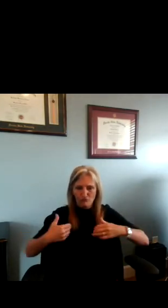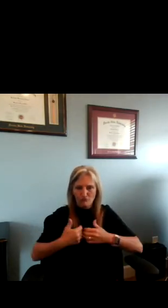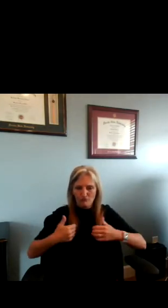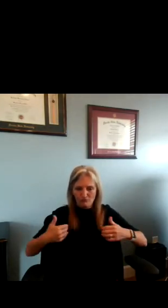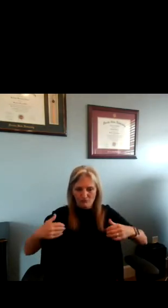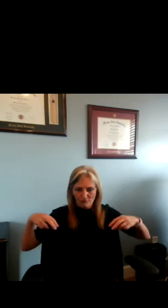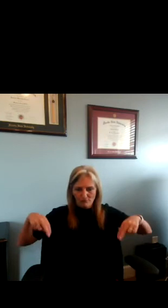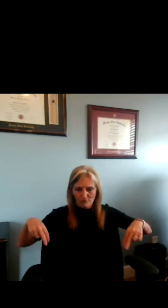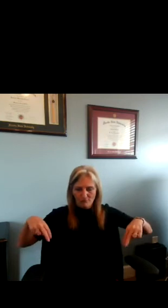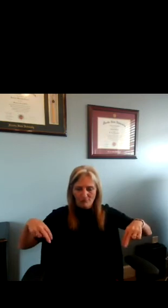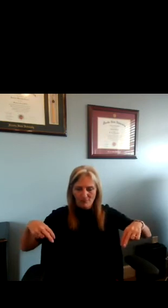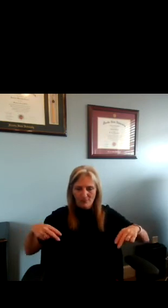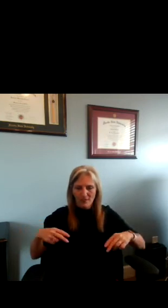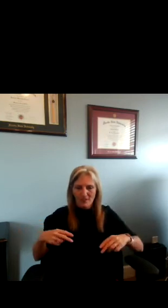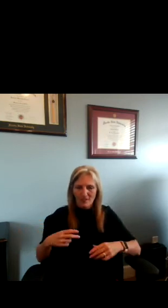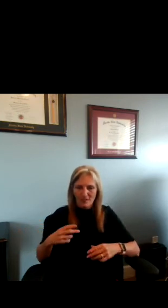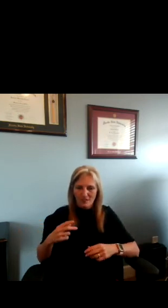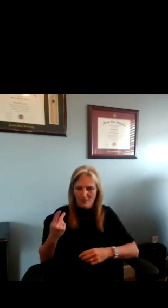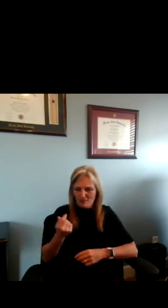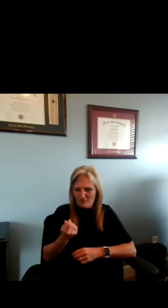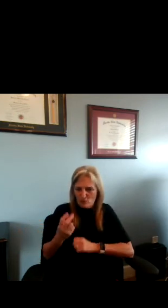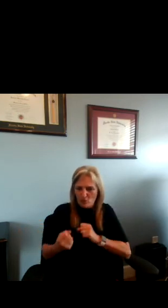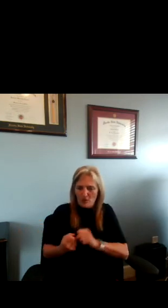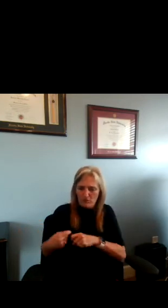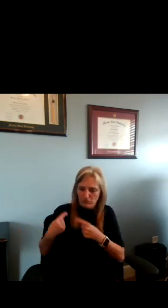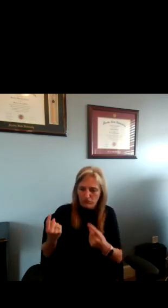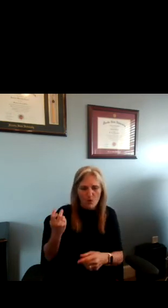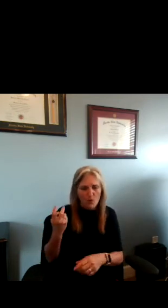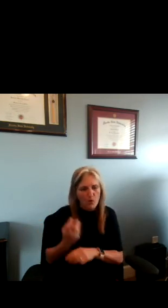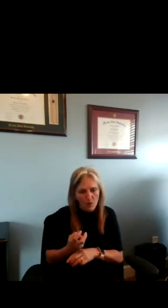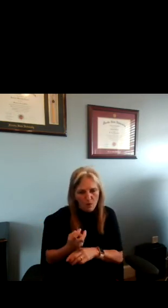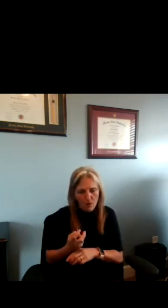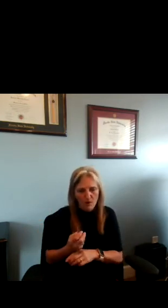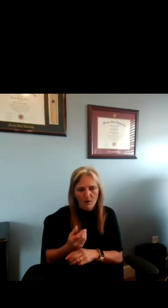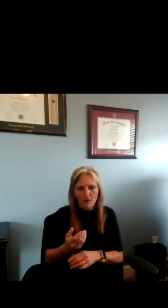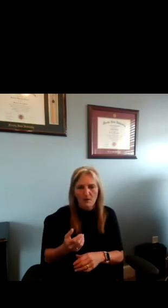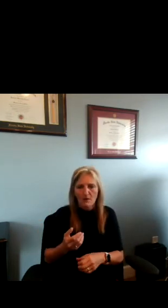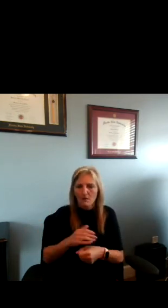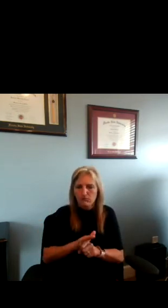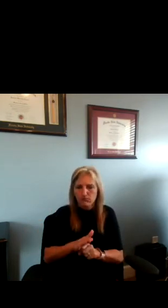It has been a rough couple of years, a pandemic,